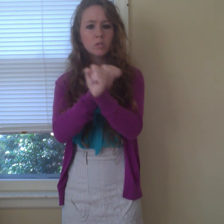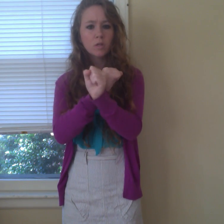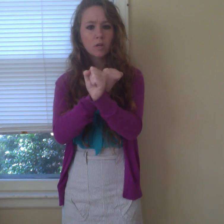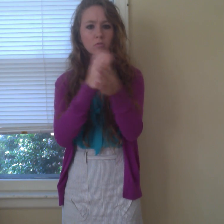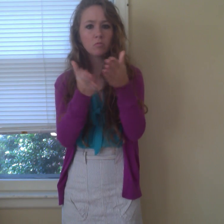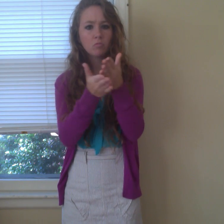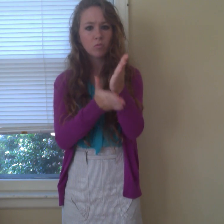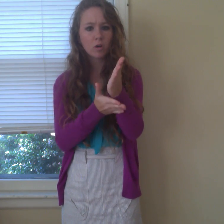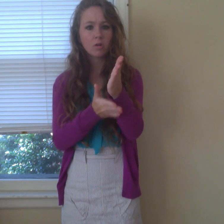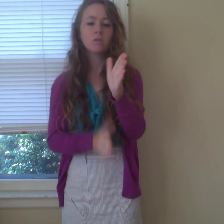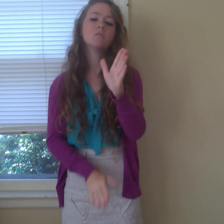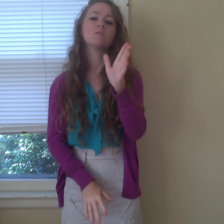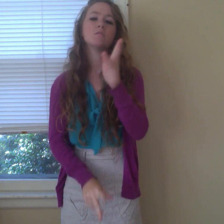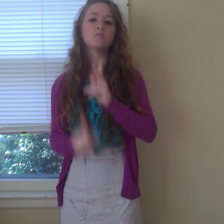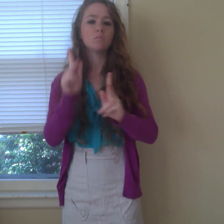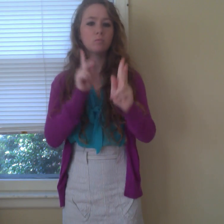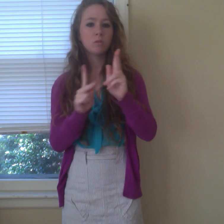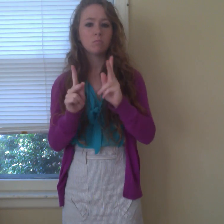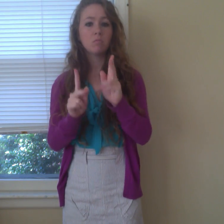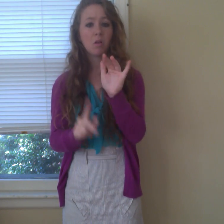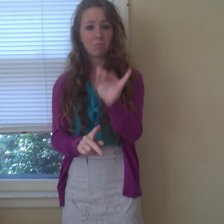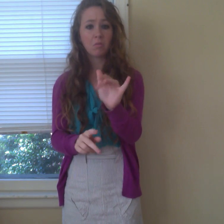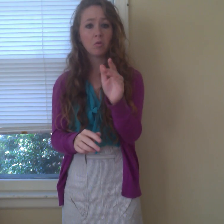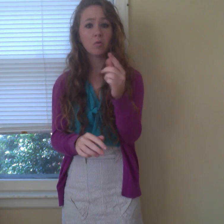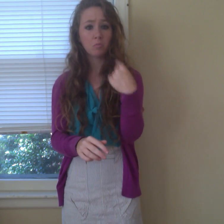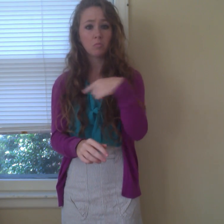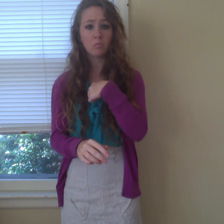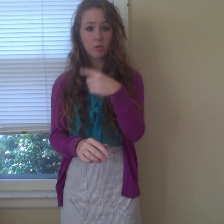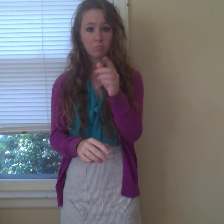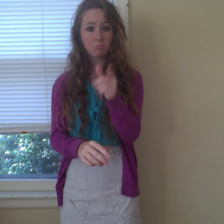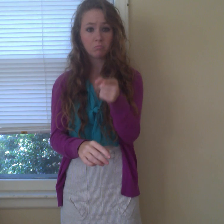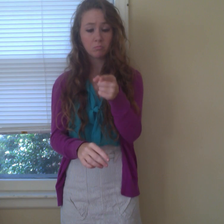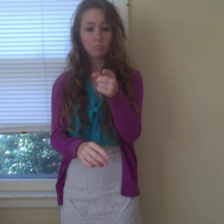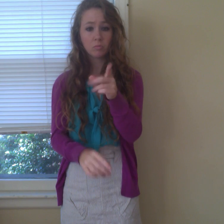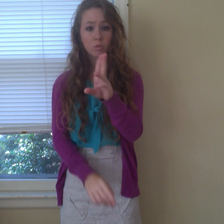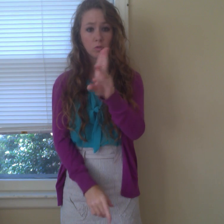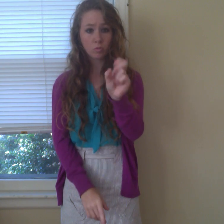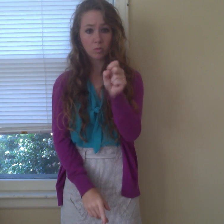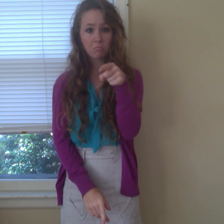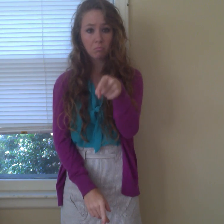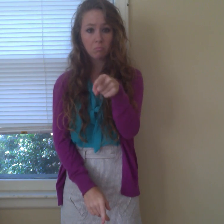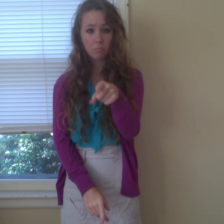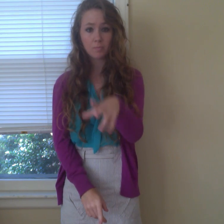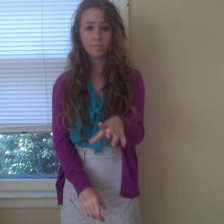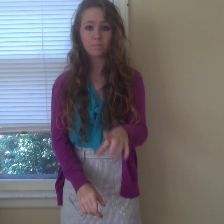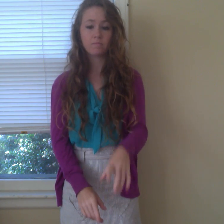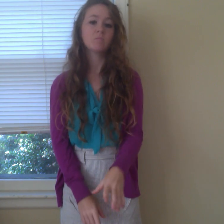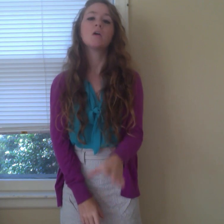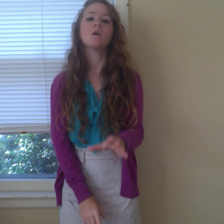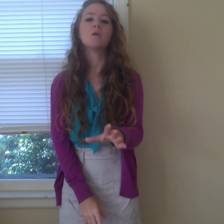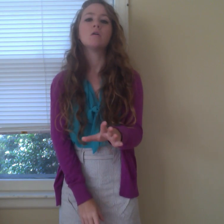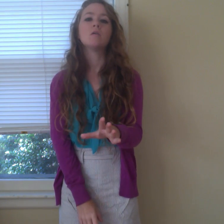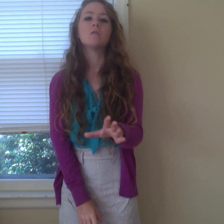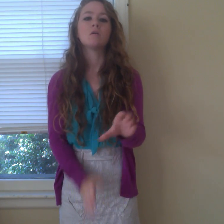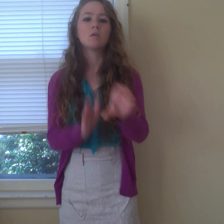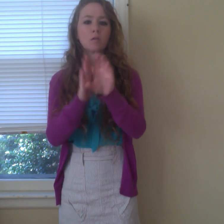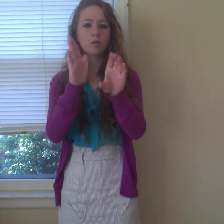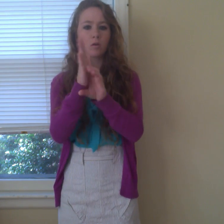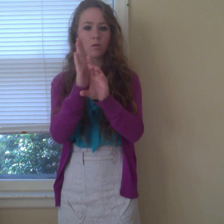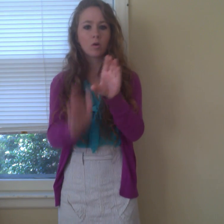States is. Those who advocate such a form of government are really constitutional moderates. So let's analyze the basic